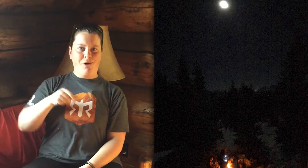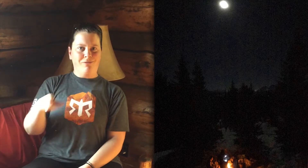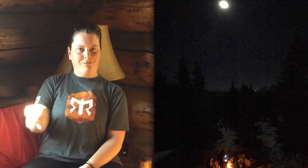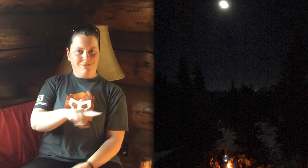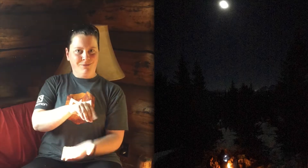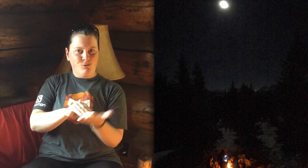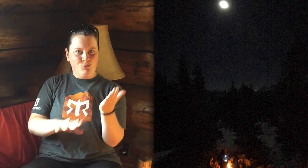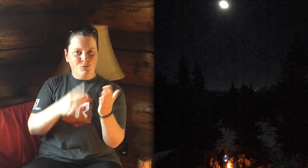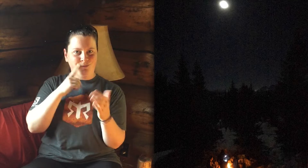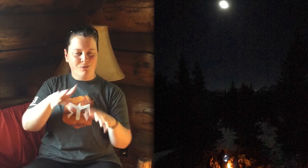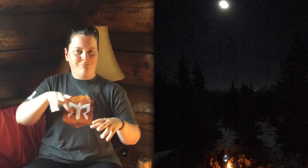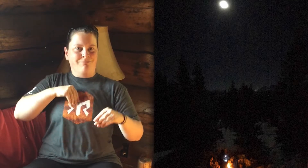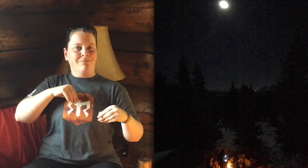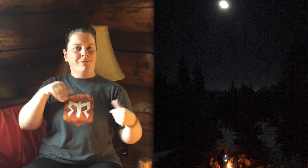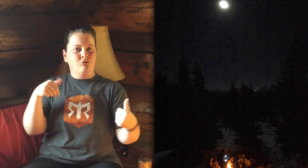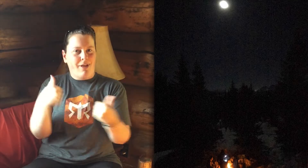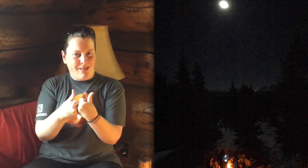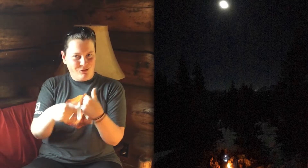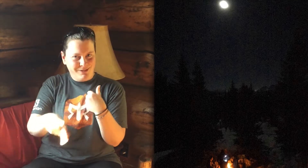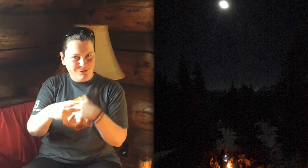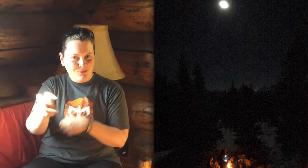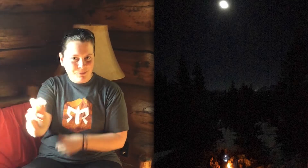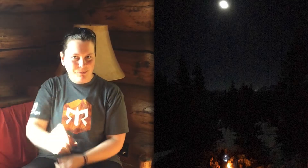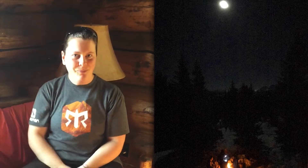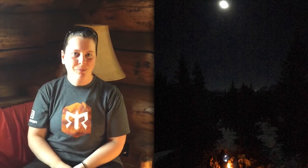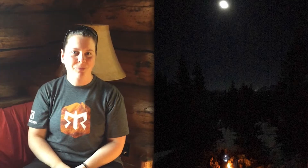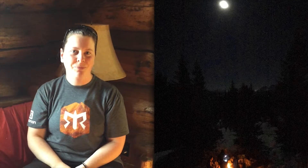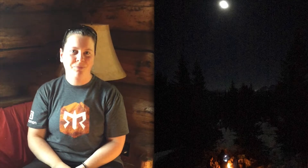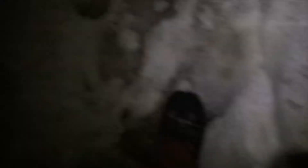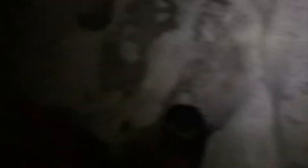was really proud of all of the students for accepting that challenge.